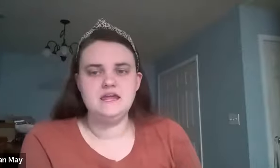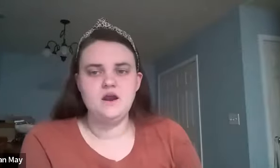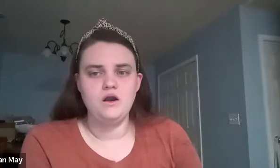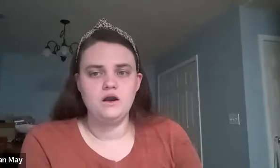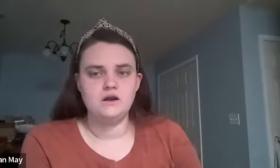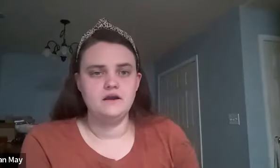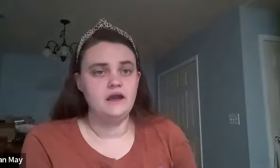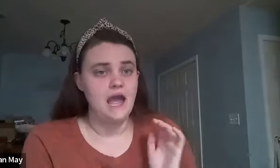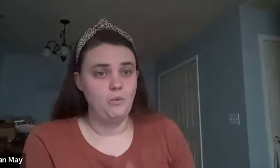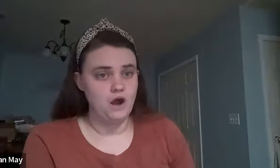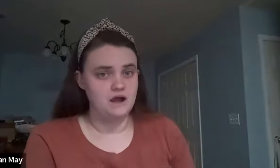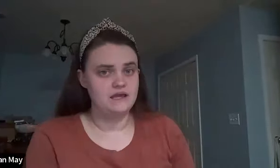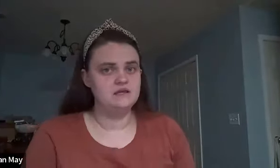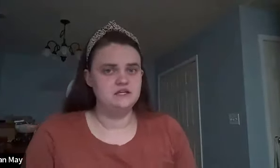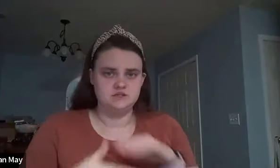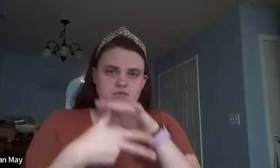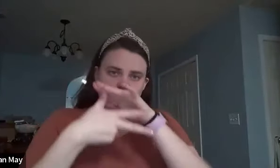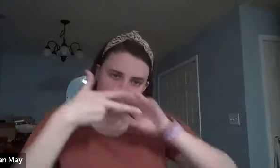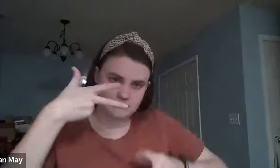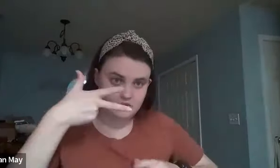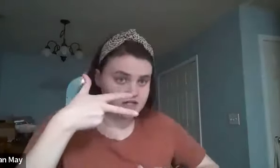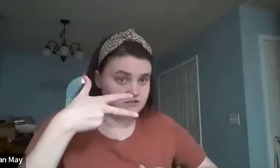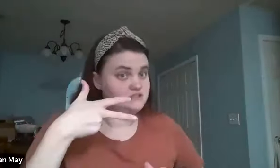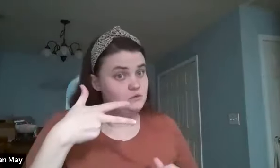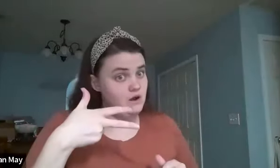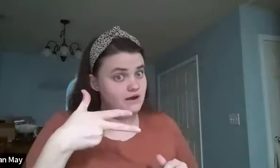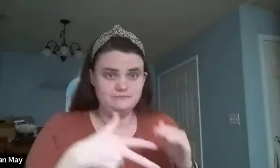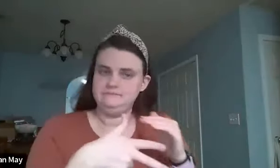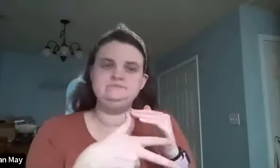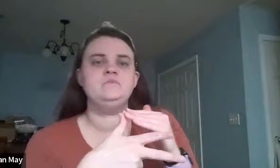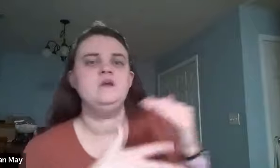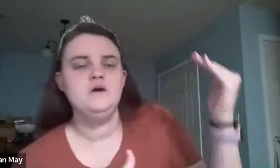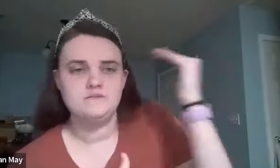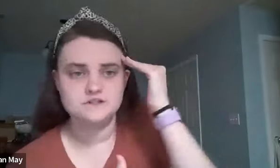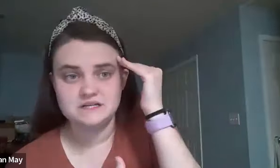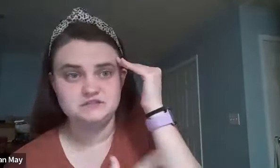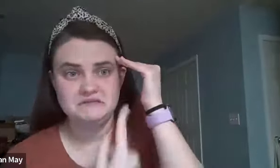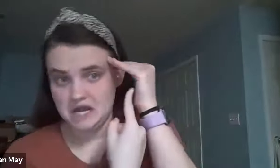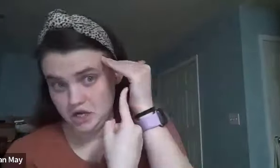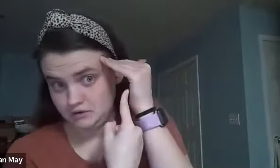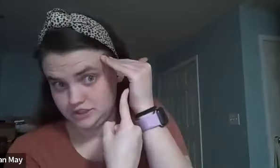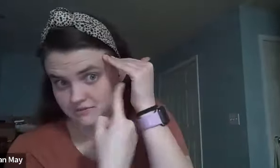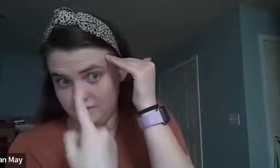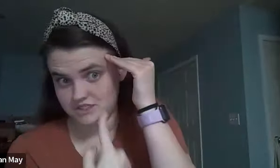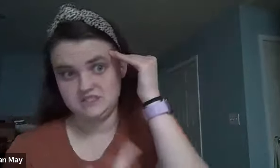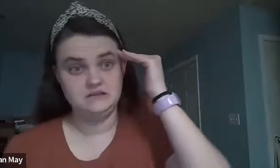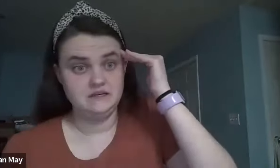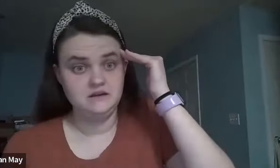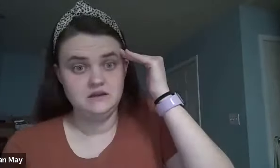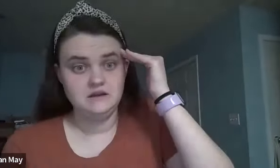Then our why. So remember, there's 3 ways you can do why. First one is doing that no shape that we just did.